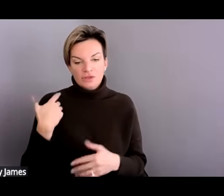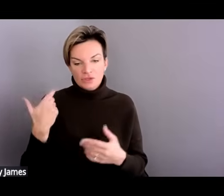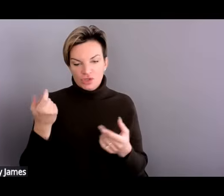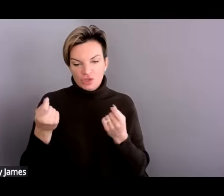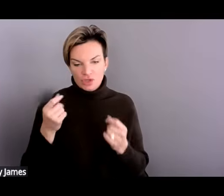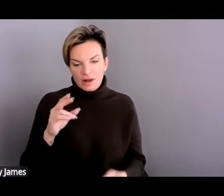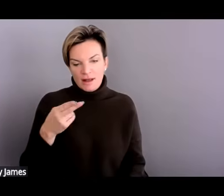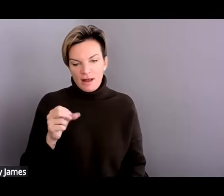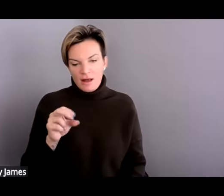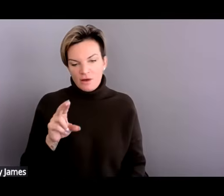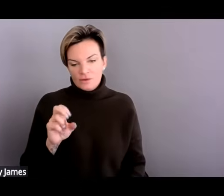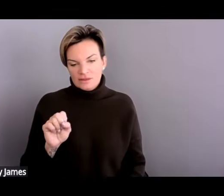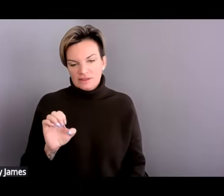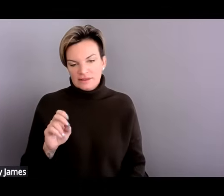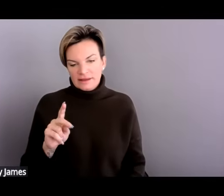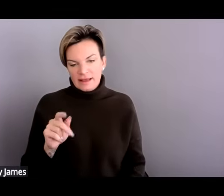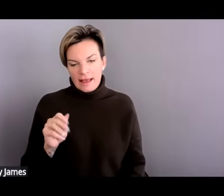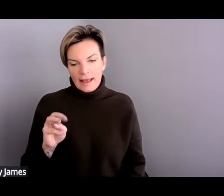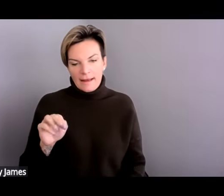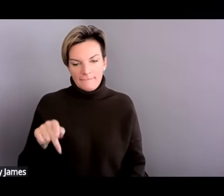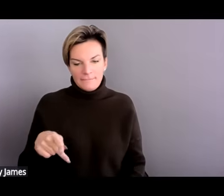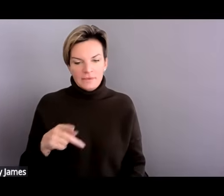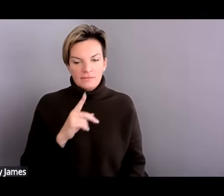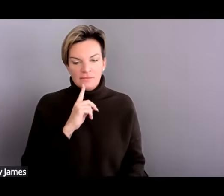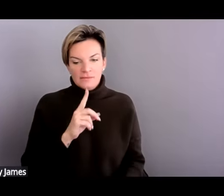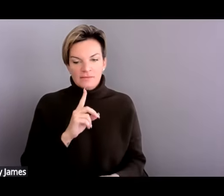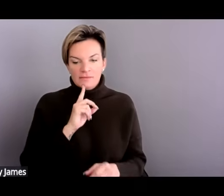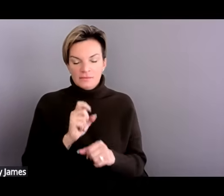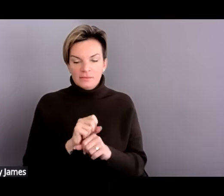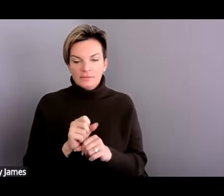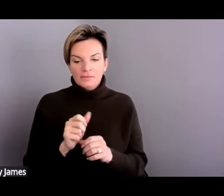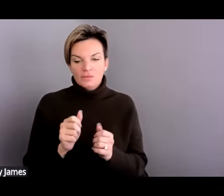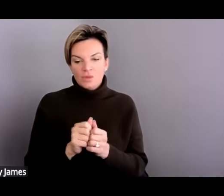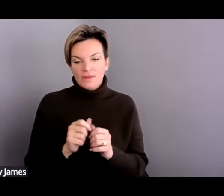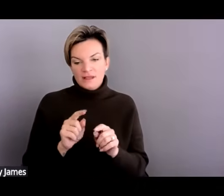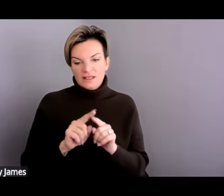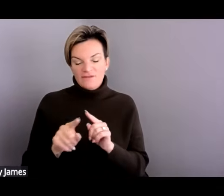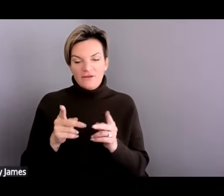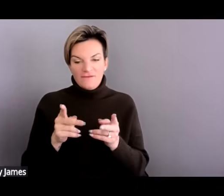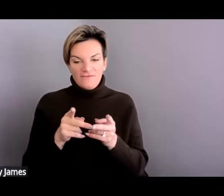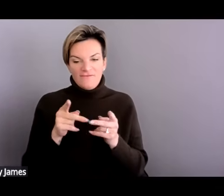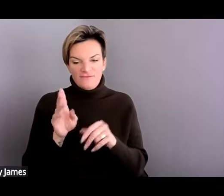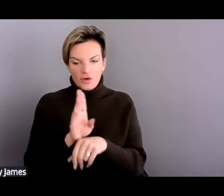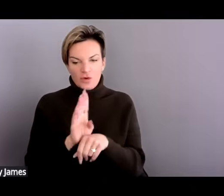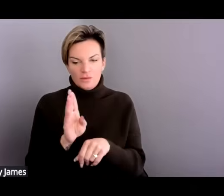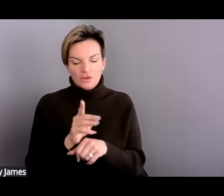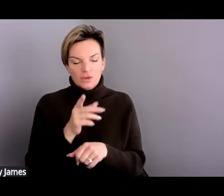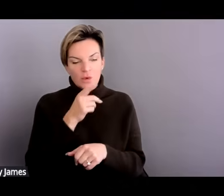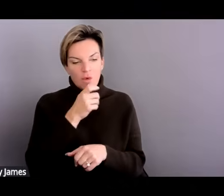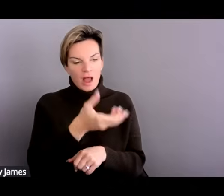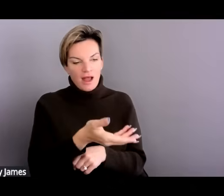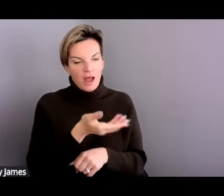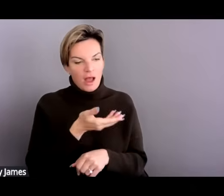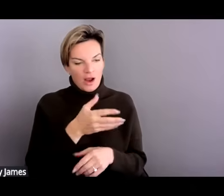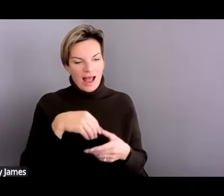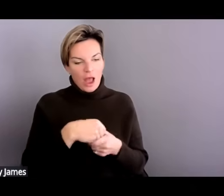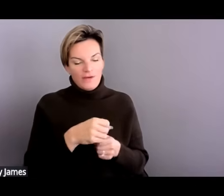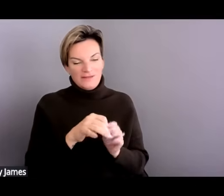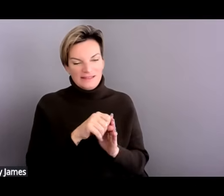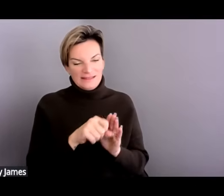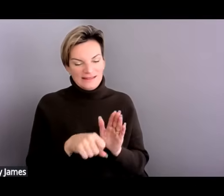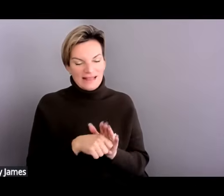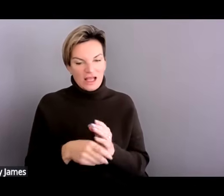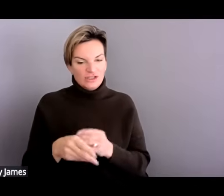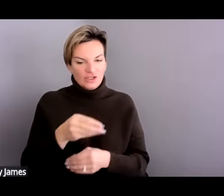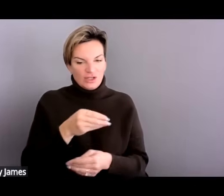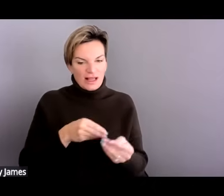the firms that hire circulators, particularly out-of-state circulators, and don't do a responsible